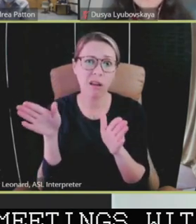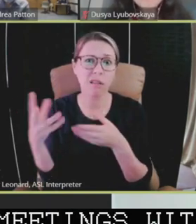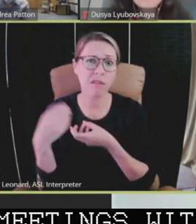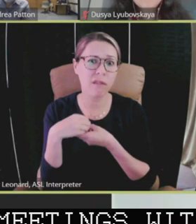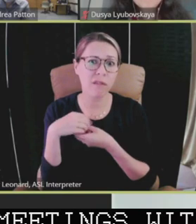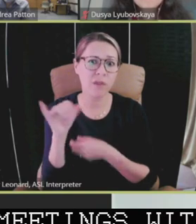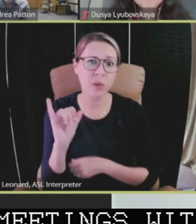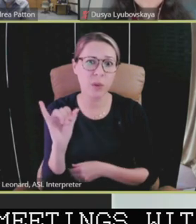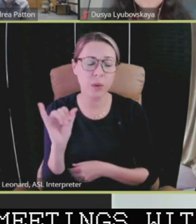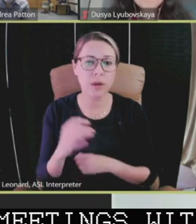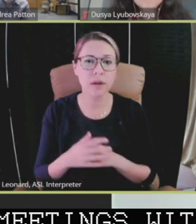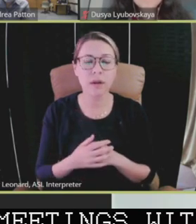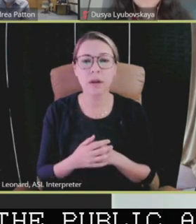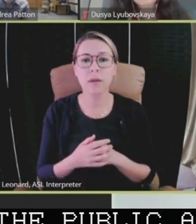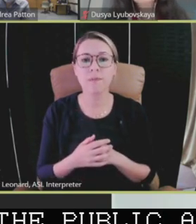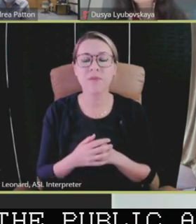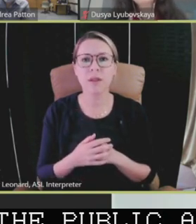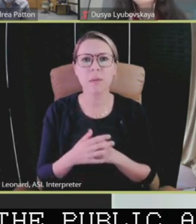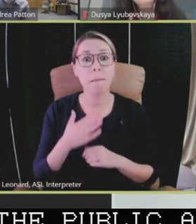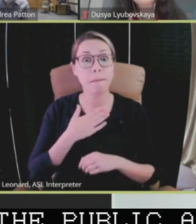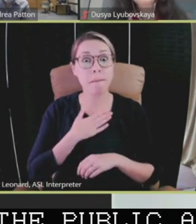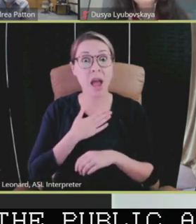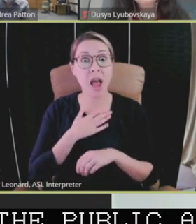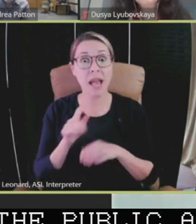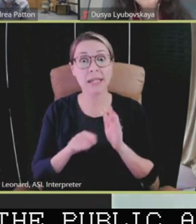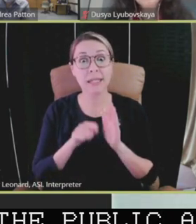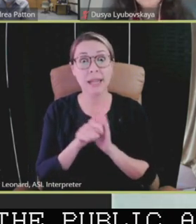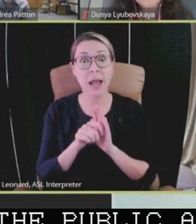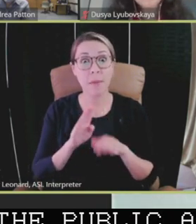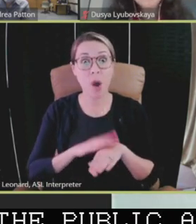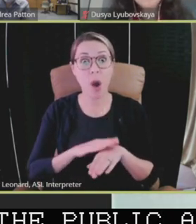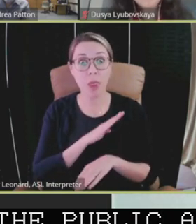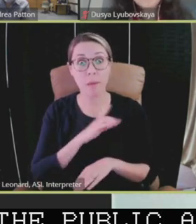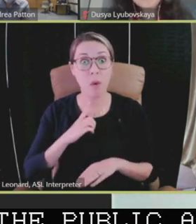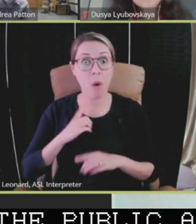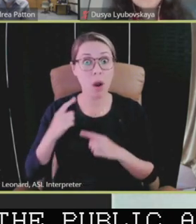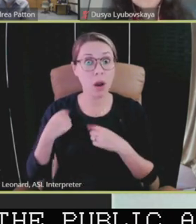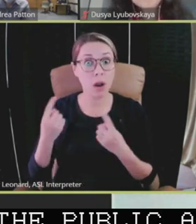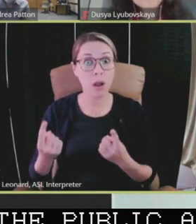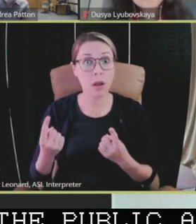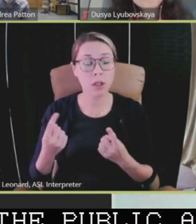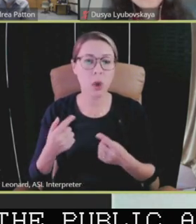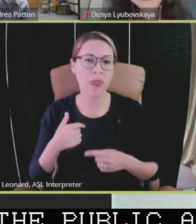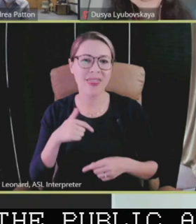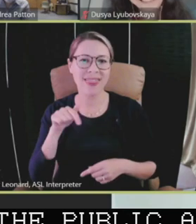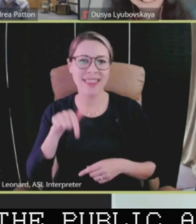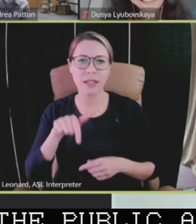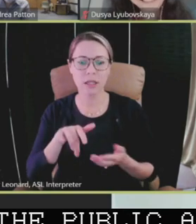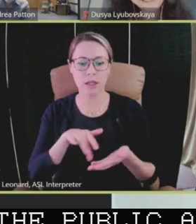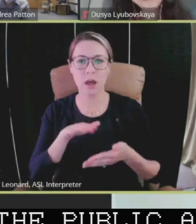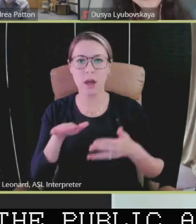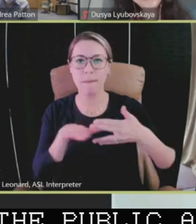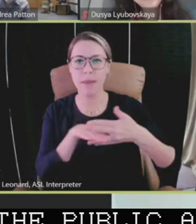Since I've been on the board, this is my middle of my second term, so